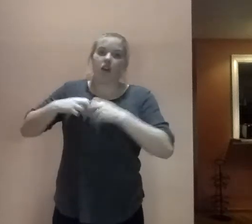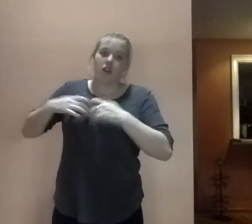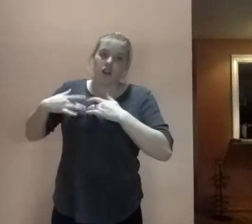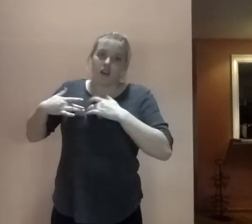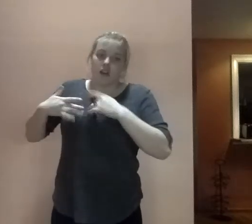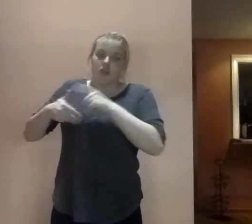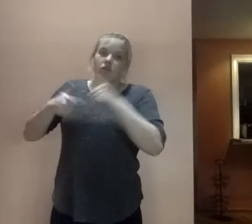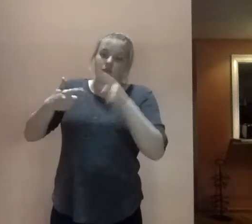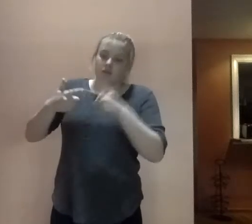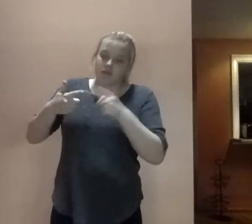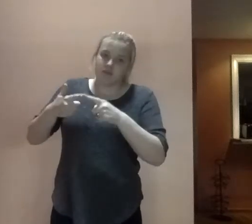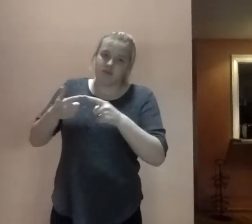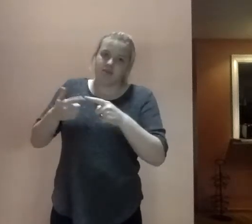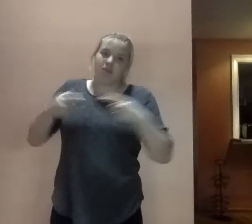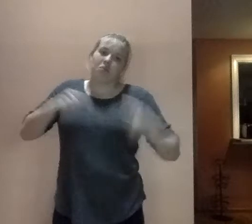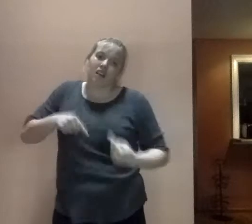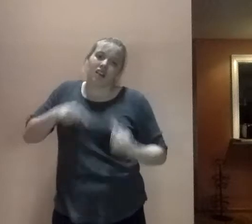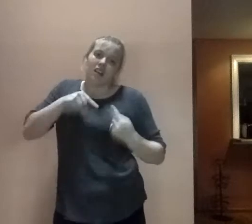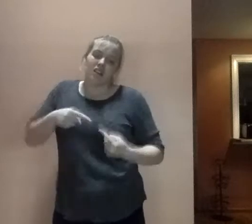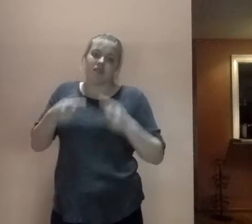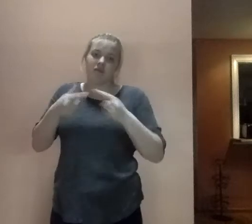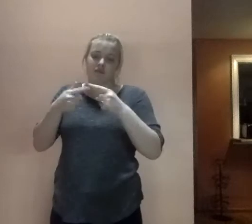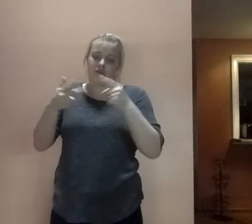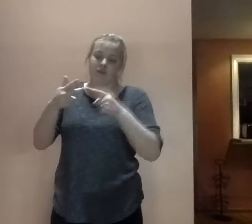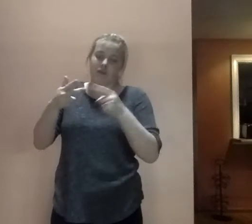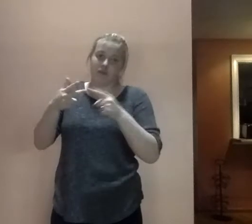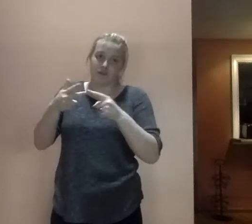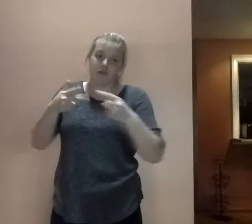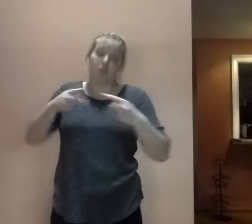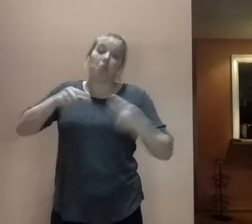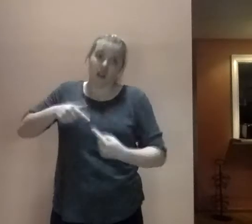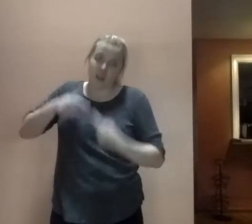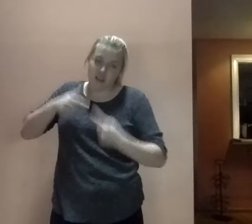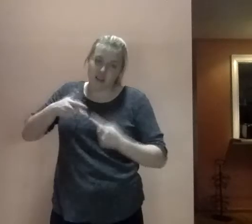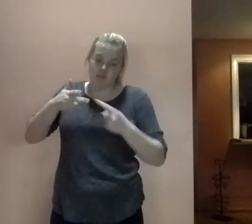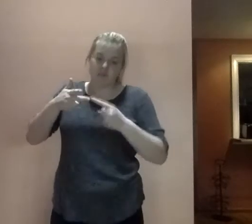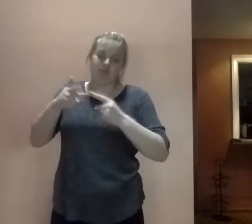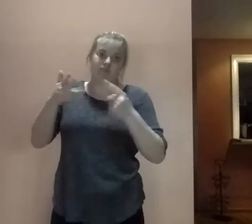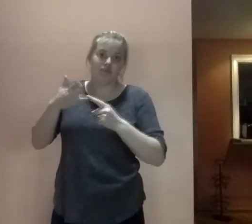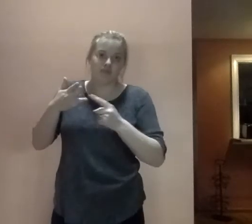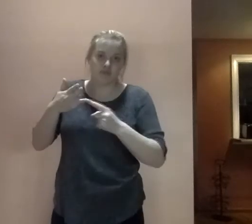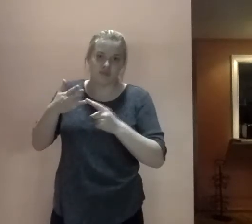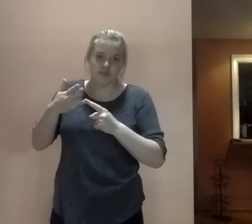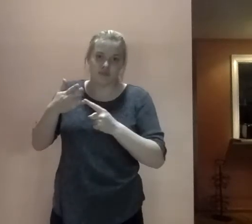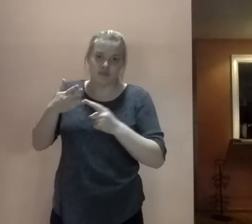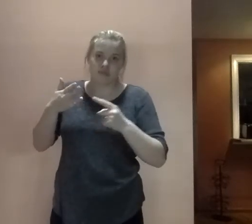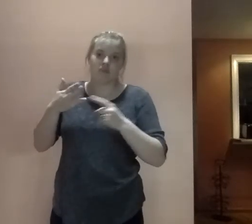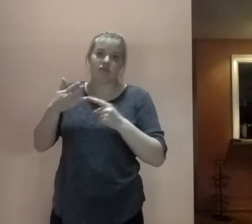take this for pain, oxycodone for pain, and lorazepam for